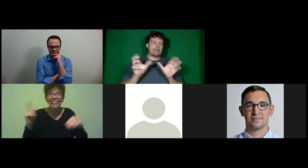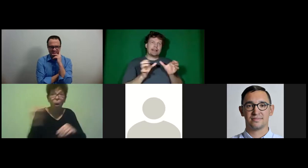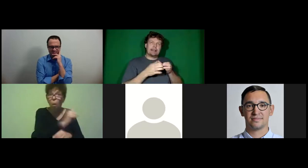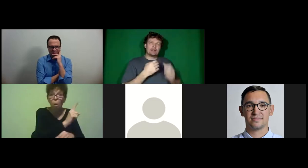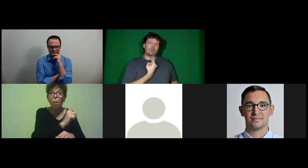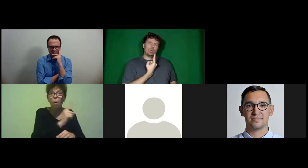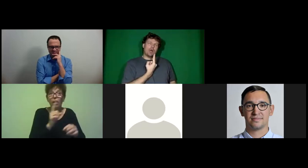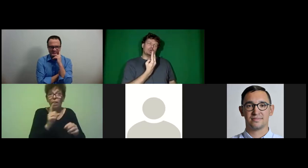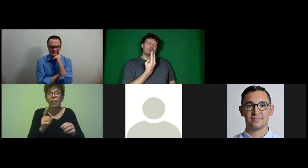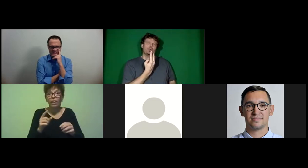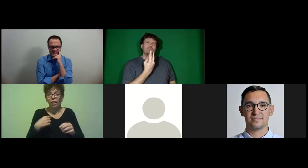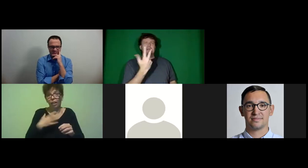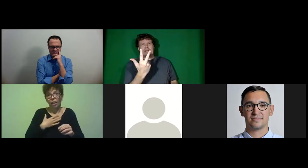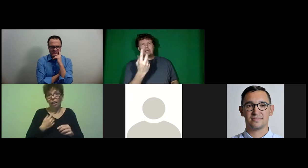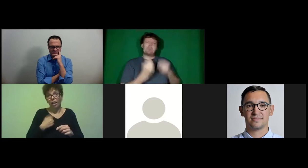talks.